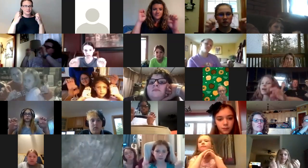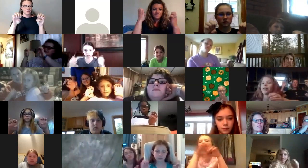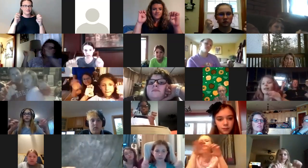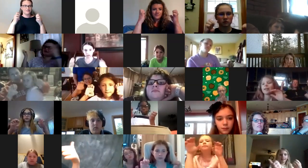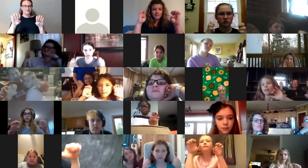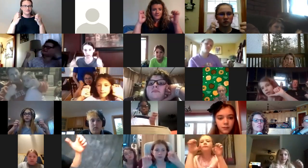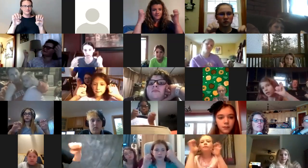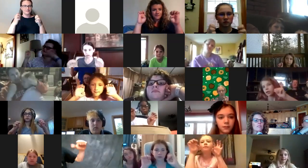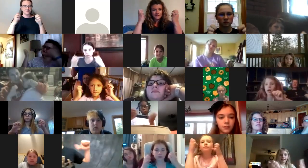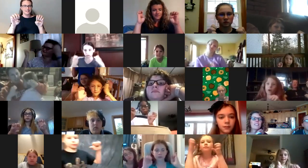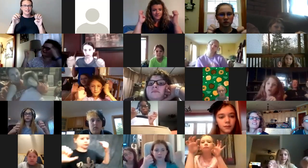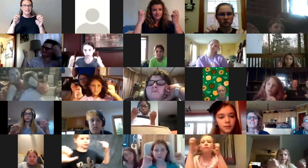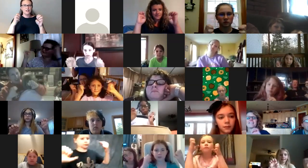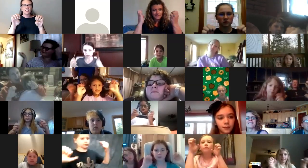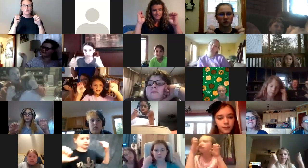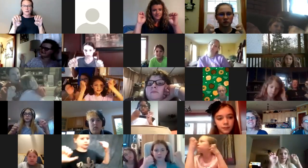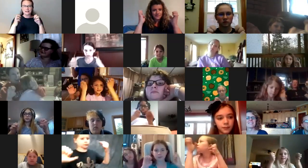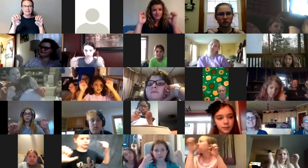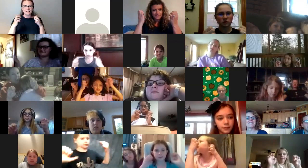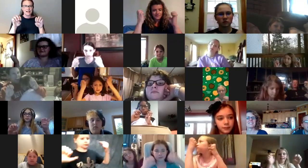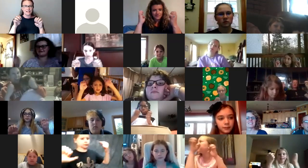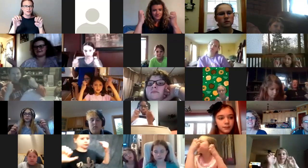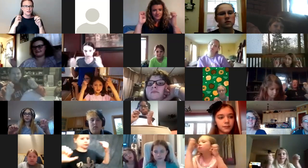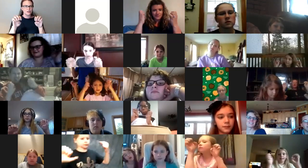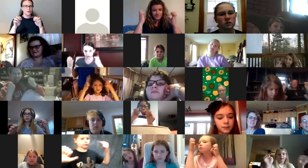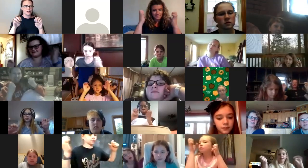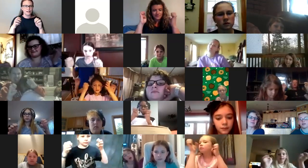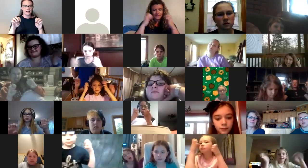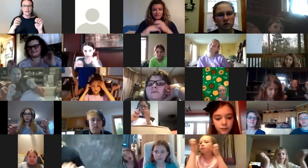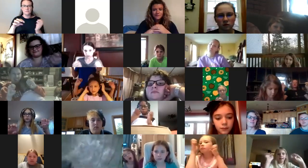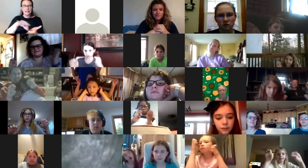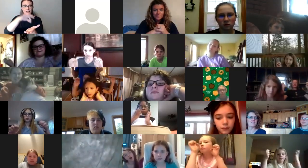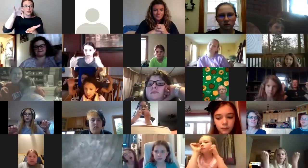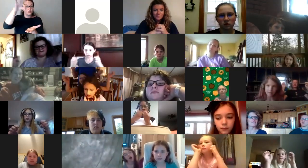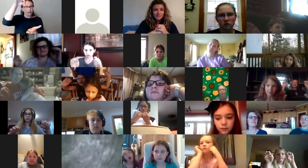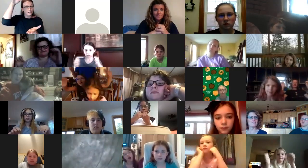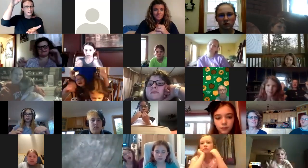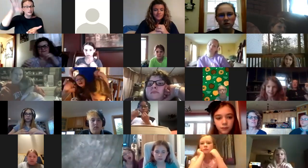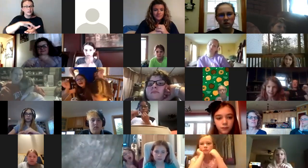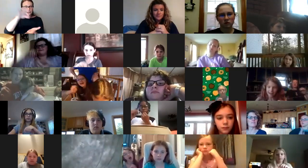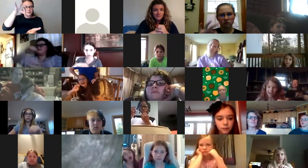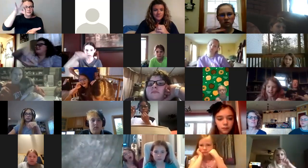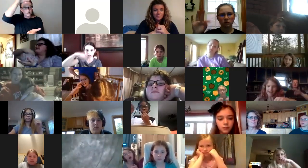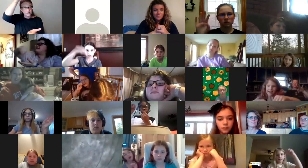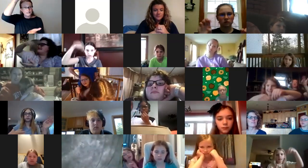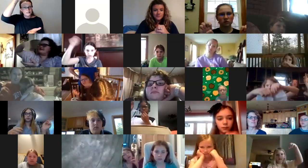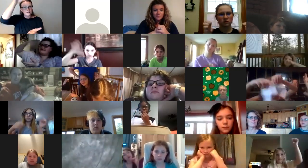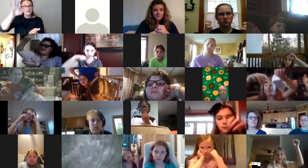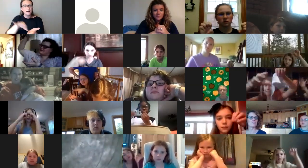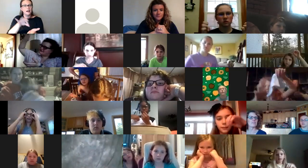Easter. And there's other ways to sign Easter too, like Easter, like the Spirit